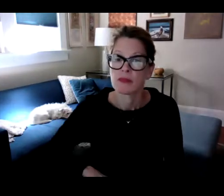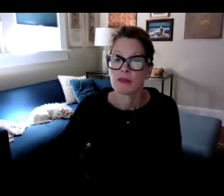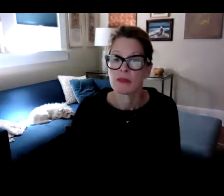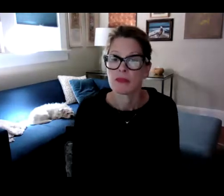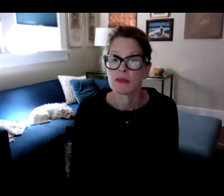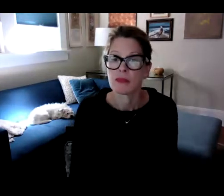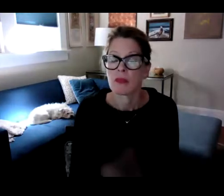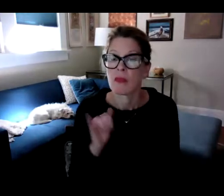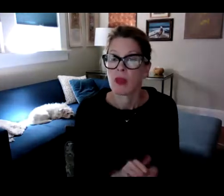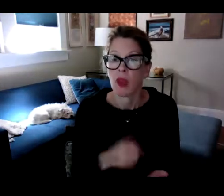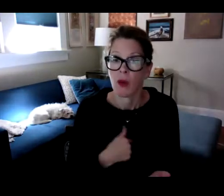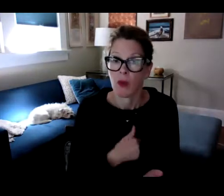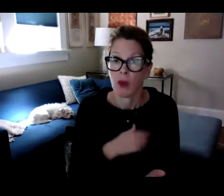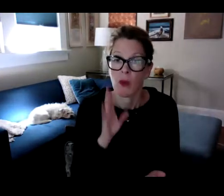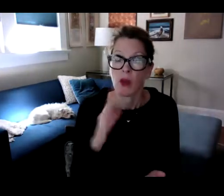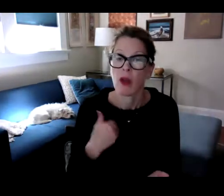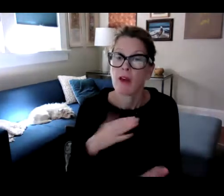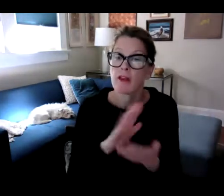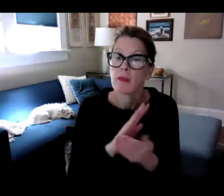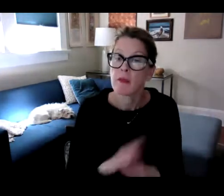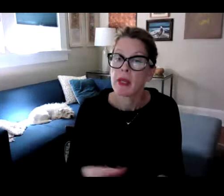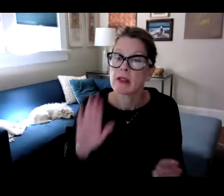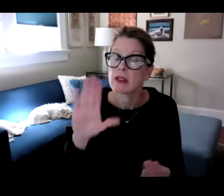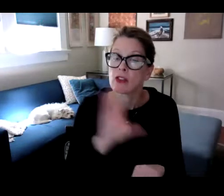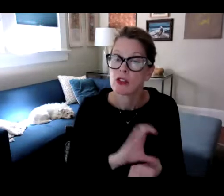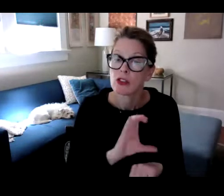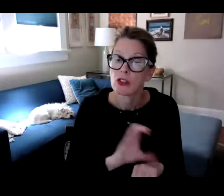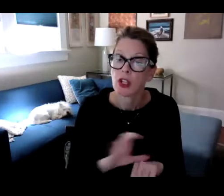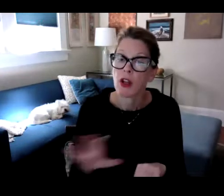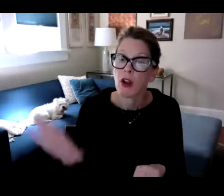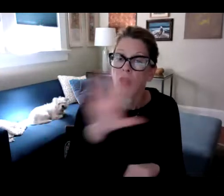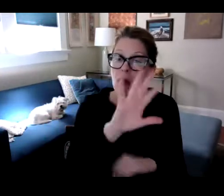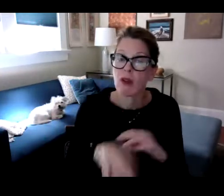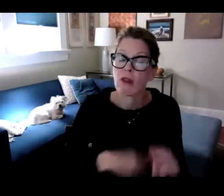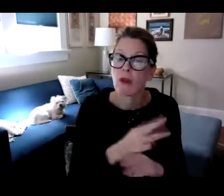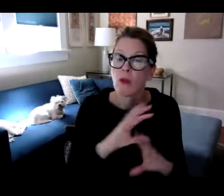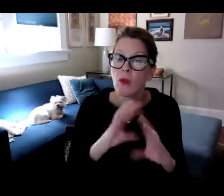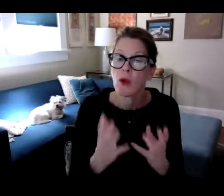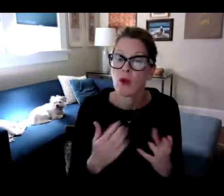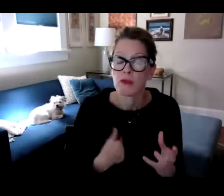That there may be peace to your church and to the whole world, we entreat you, O Lord.